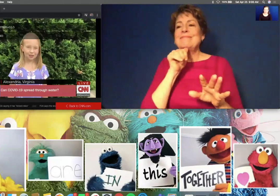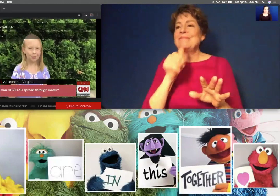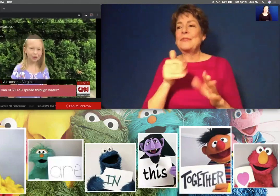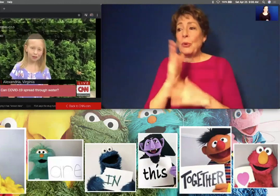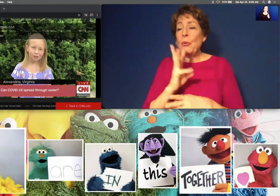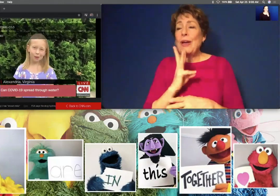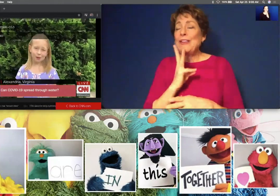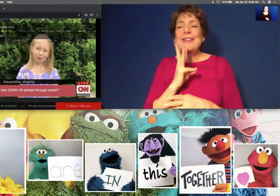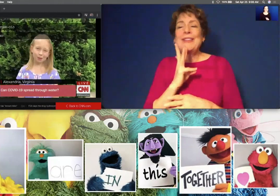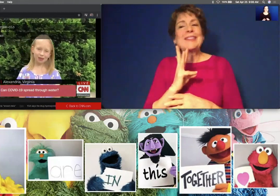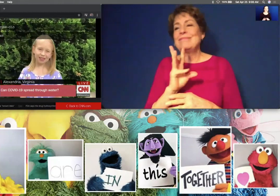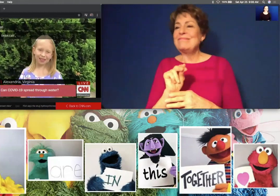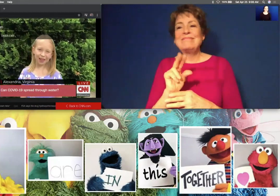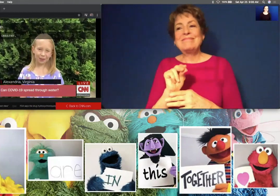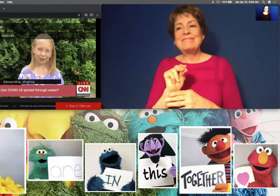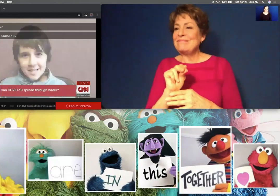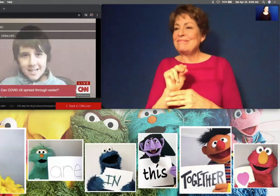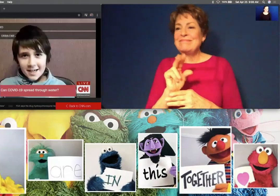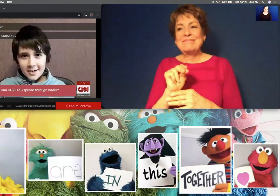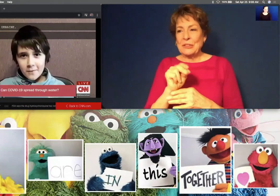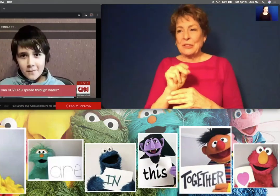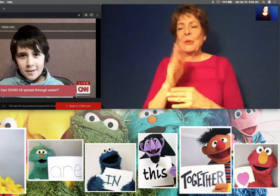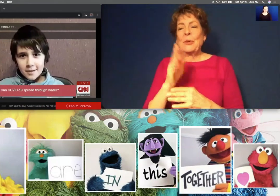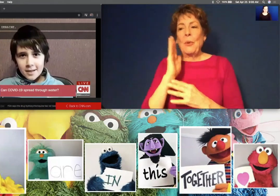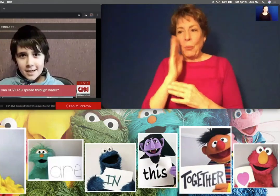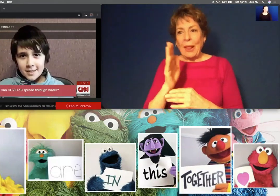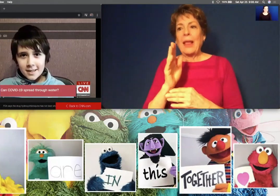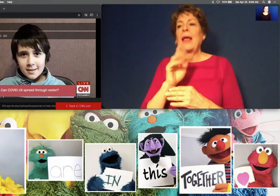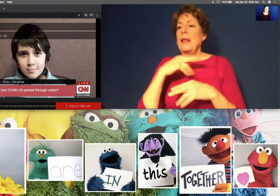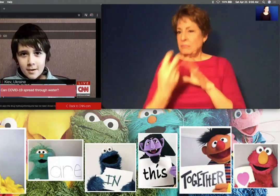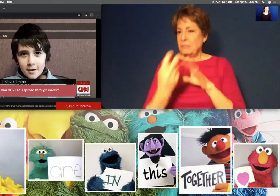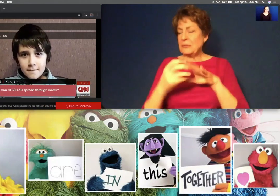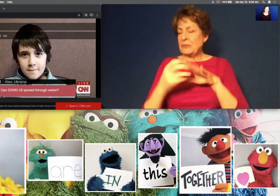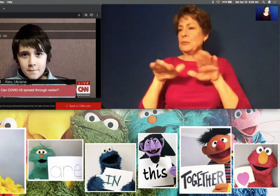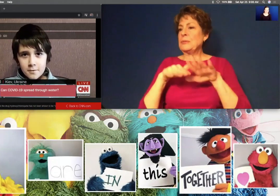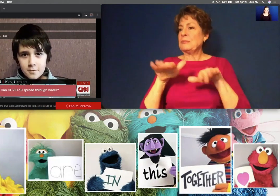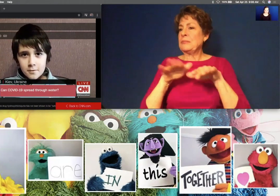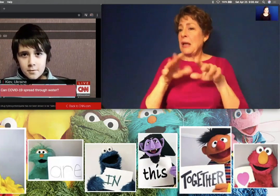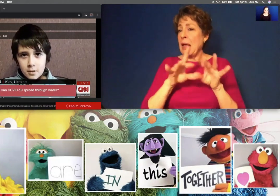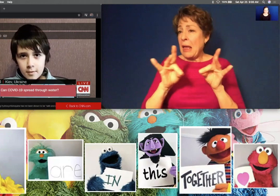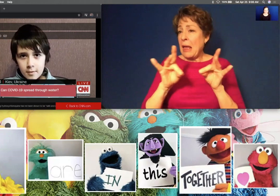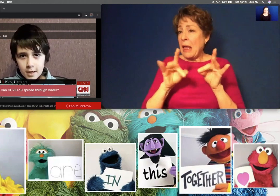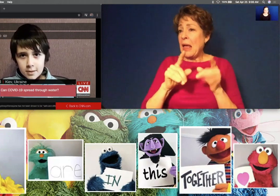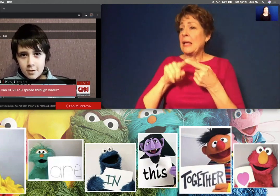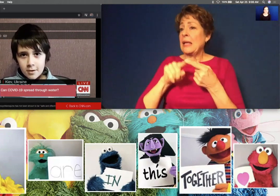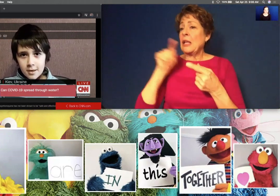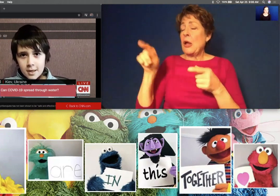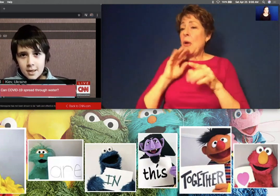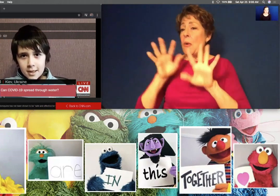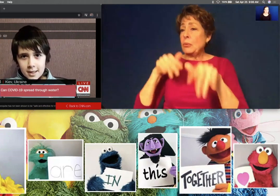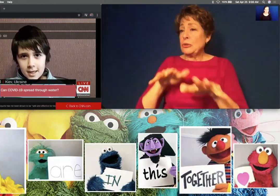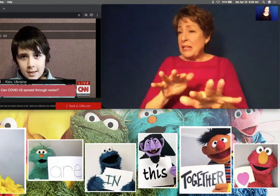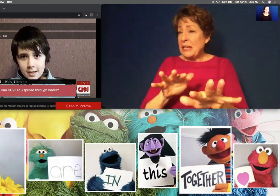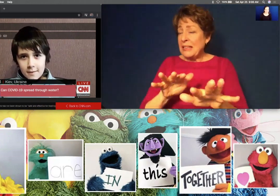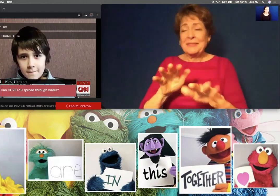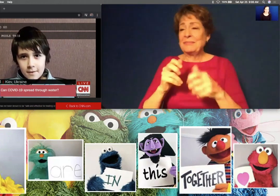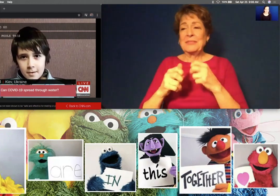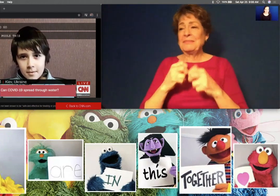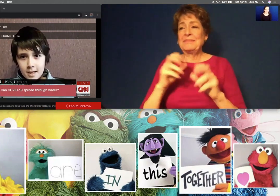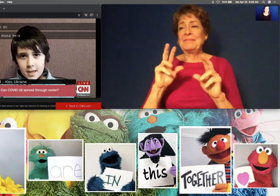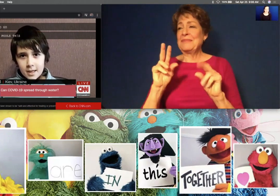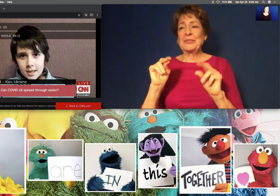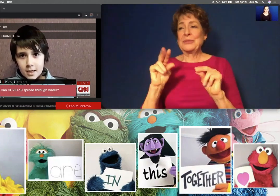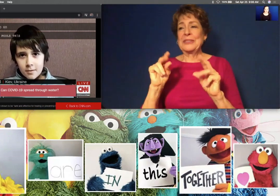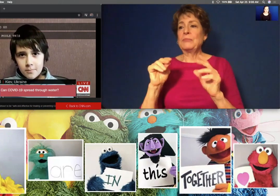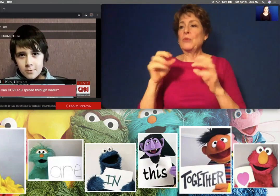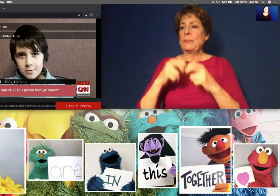So no, you cannot. So this new virus, this new coronavirus that causes COVID-19, it's not spread through water.